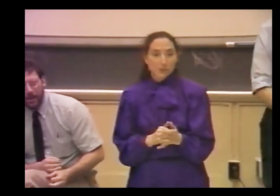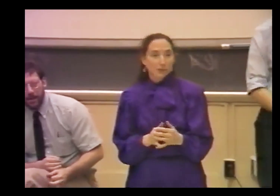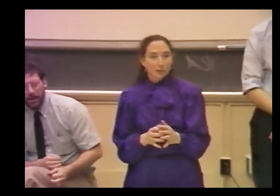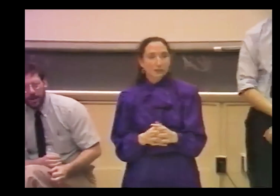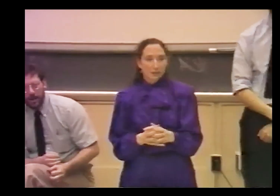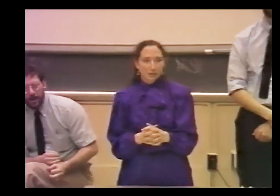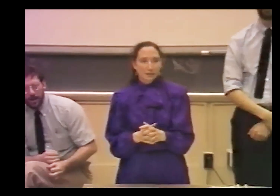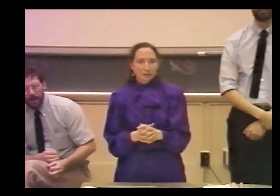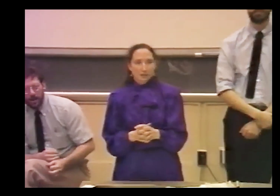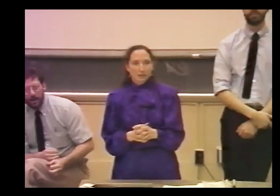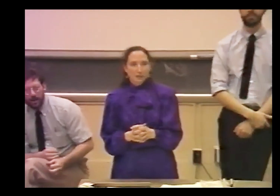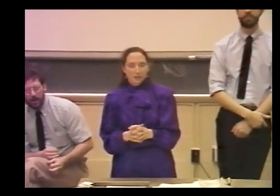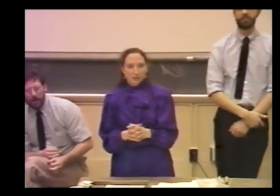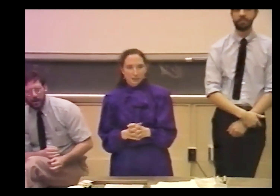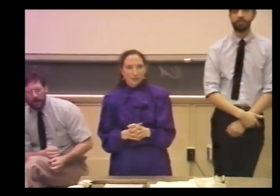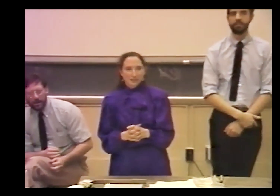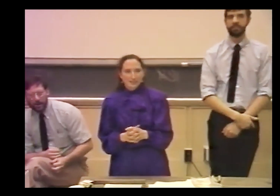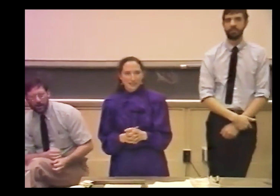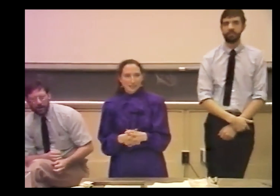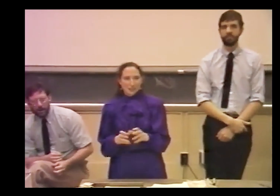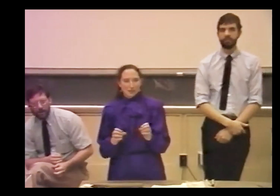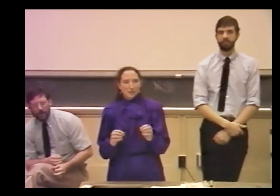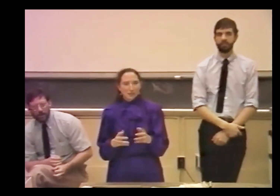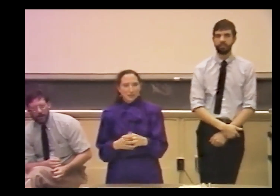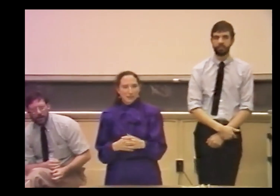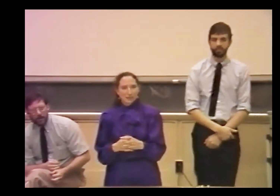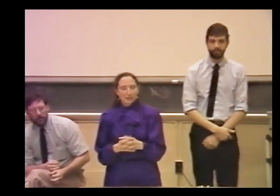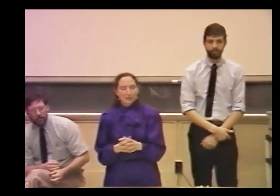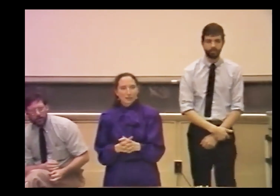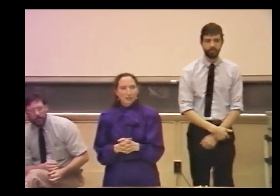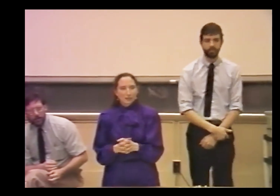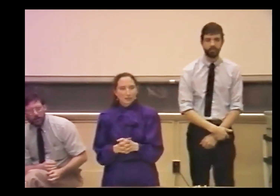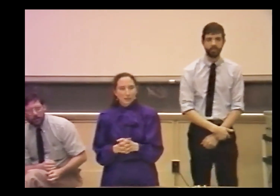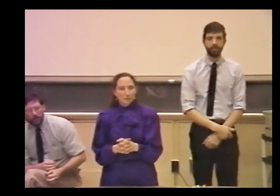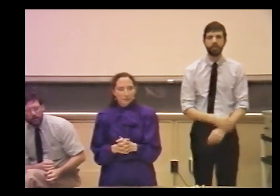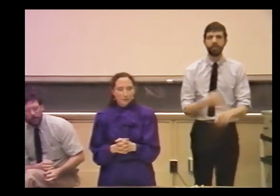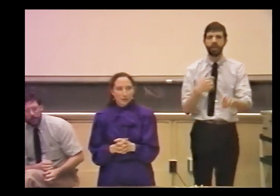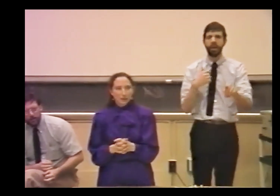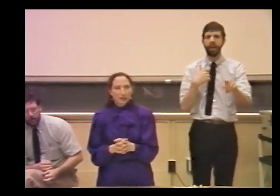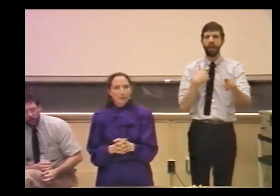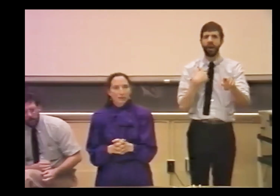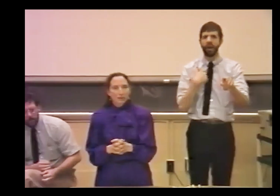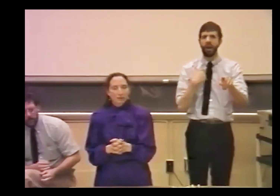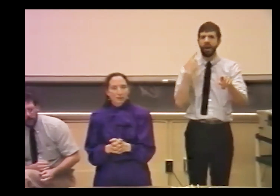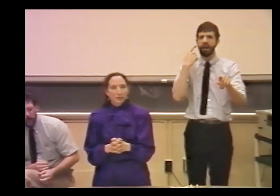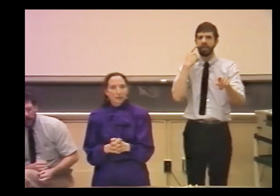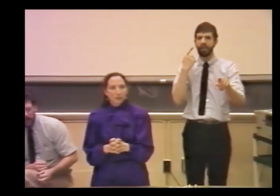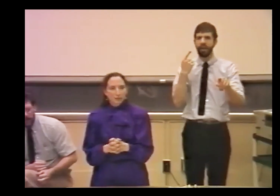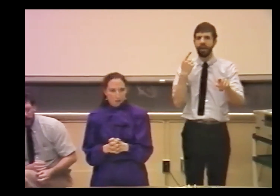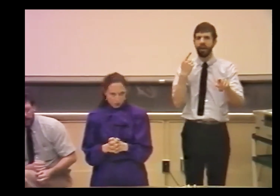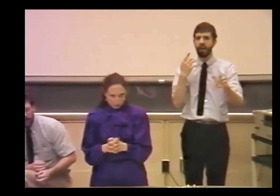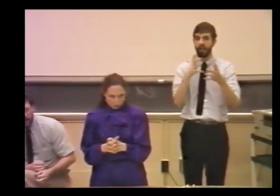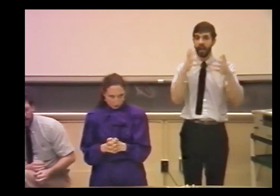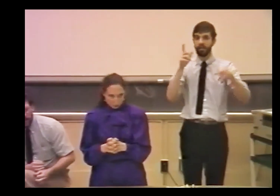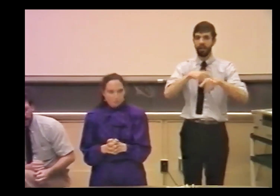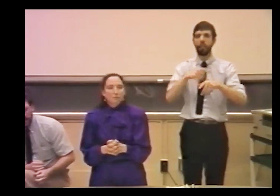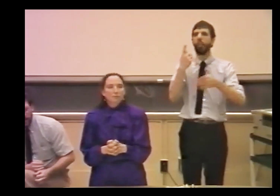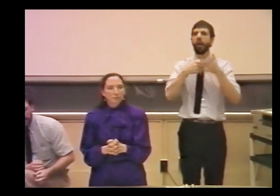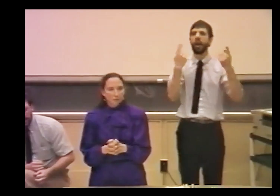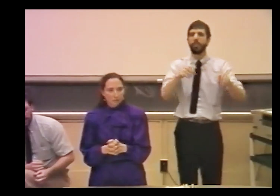those. Yeah, okay. I'm thinking of lots of times, what is Yeah. it when a person, I'm not sure it's just pause, but there's an